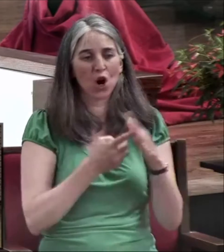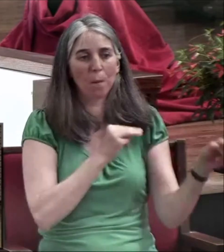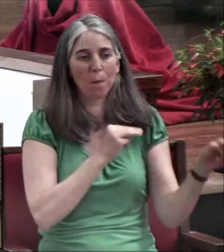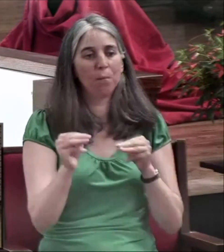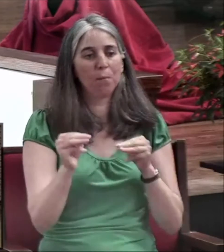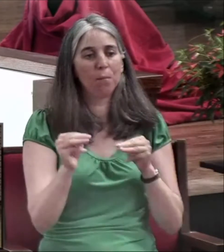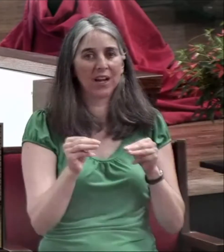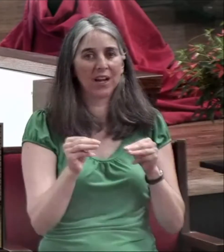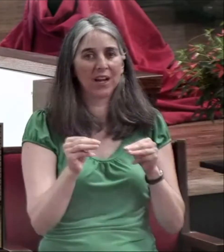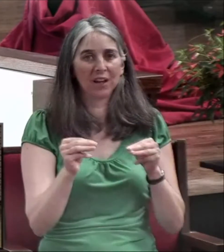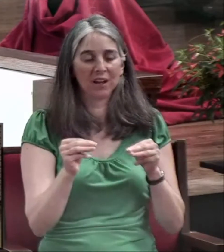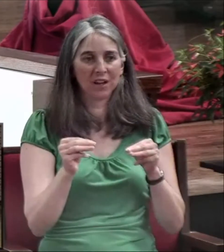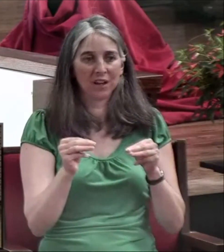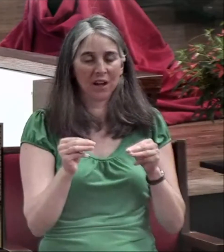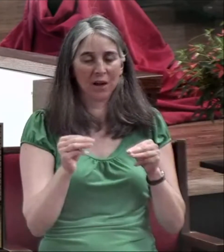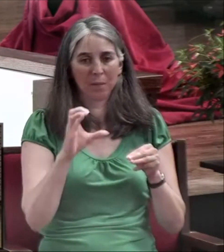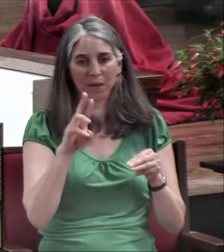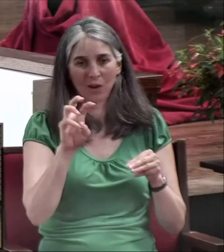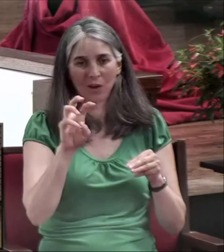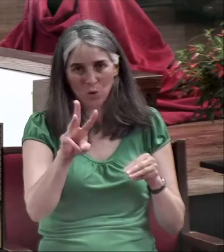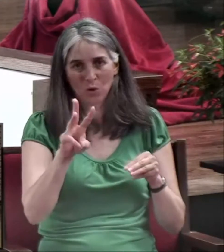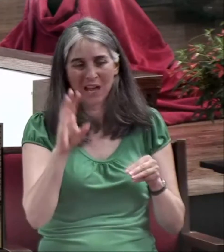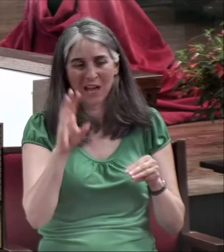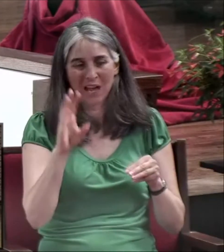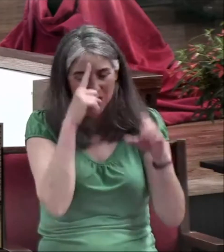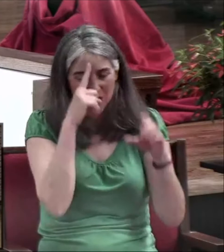for workers, and